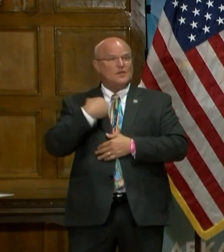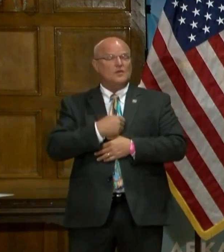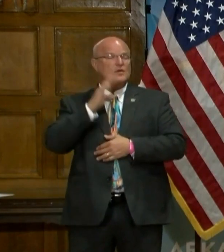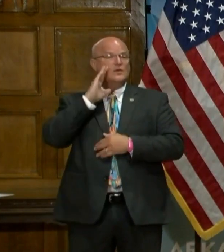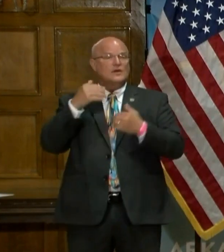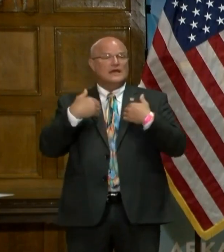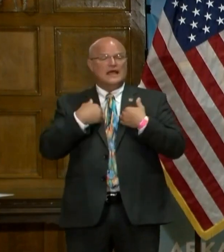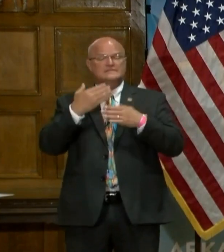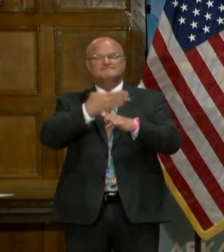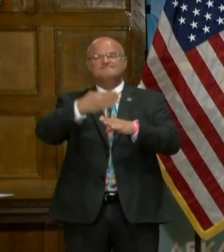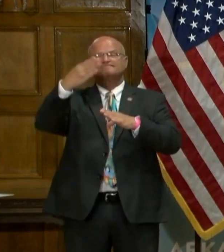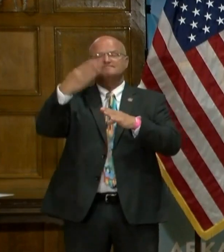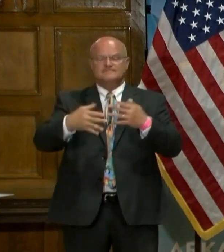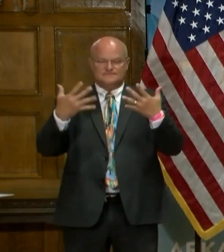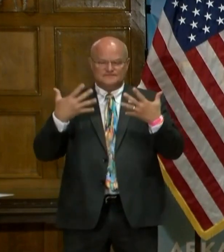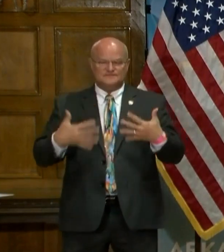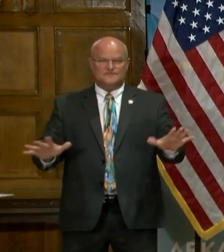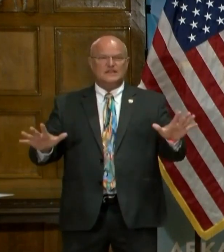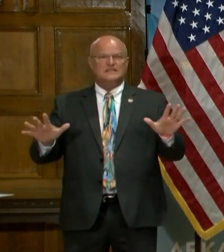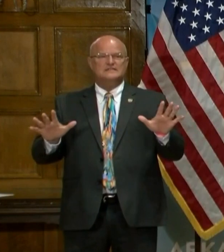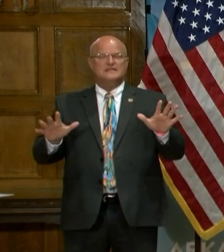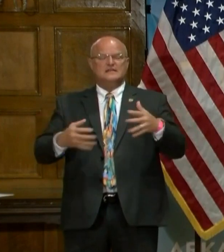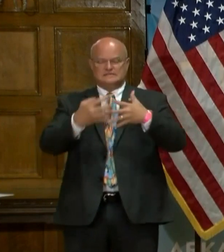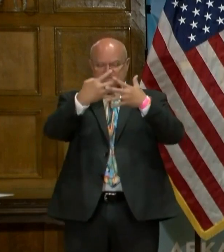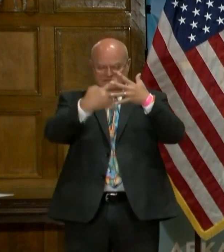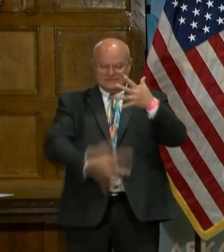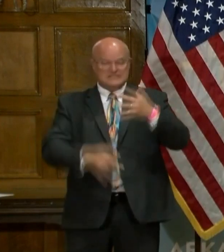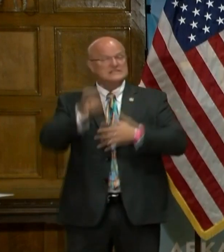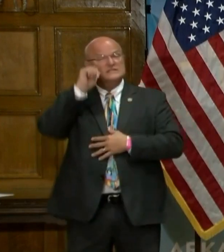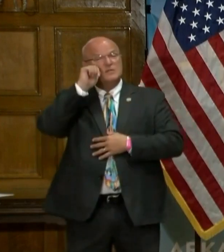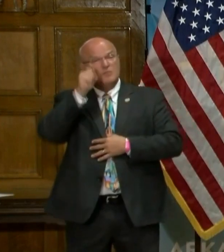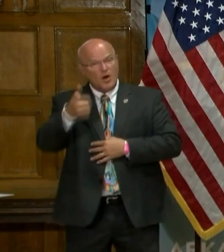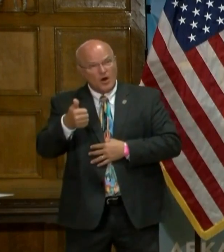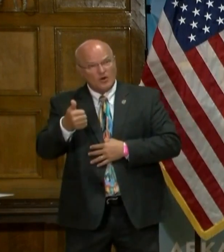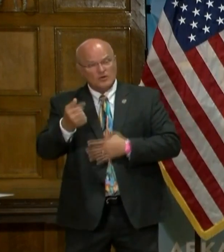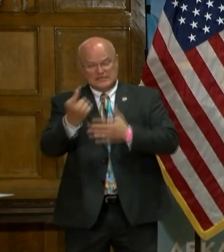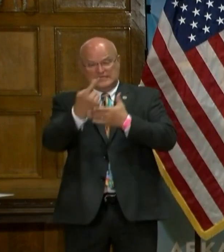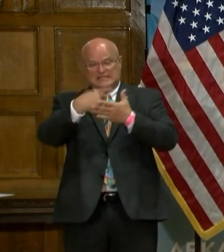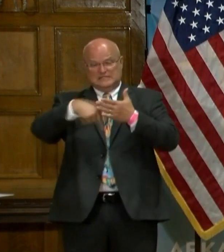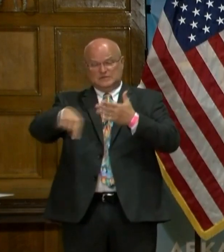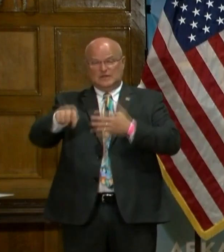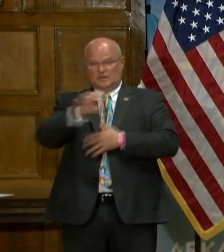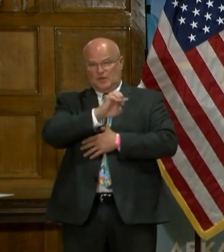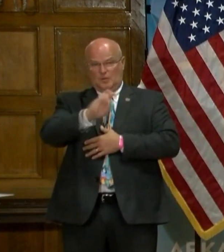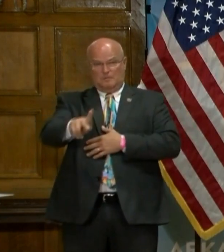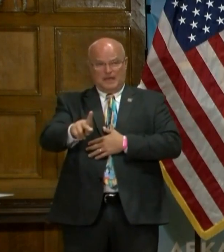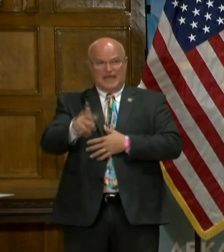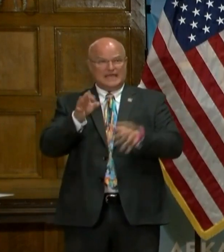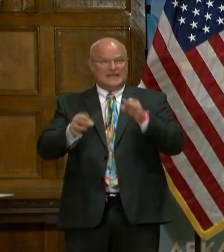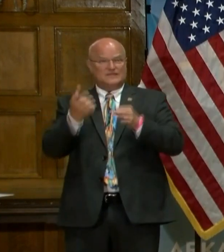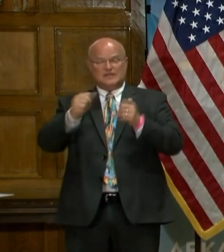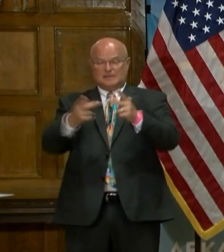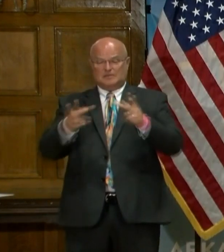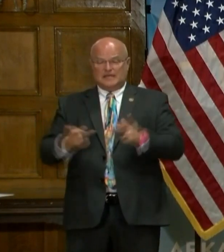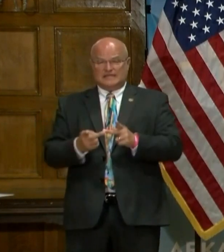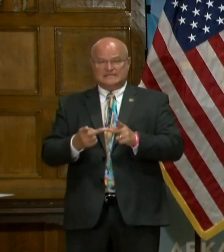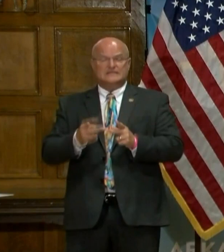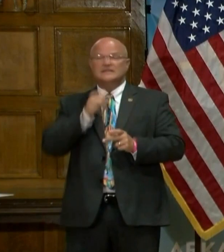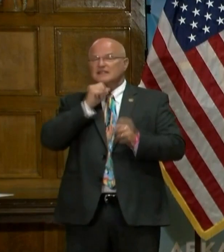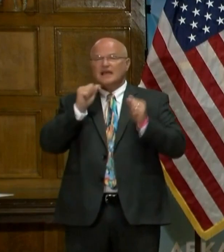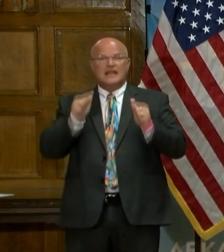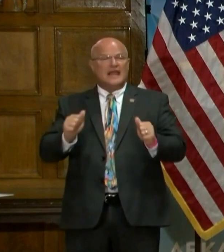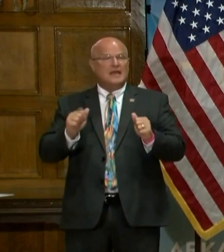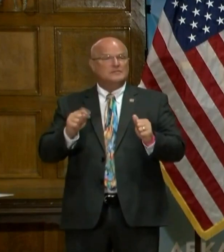have completed our roster tomorrow. Next week, we're going to go back if there are any facilities that were not